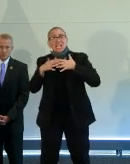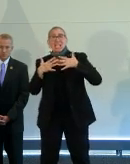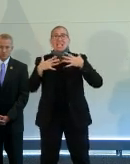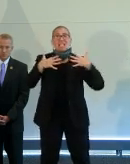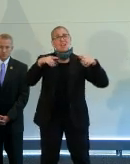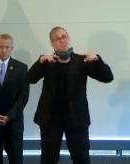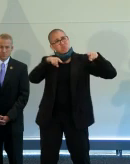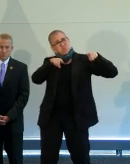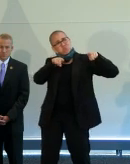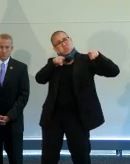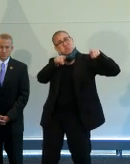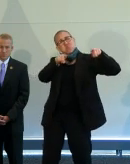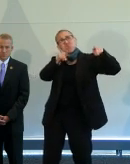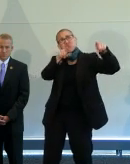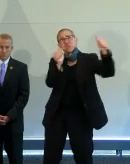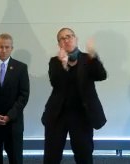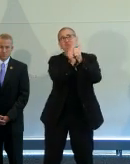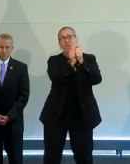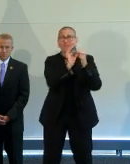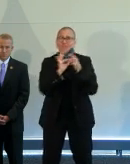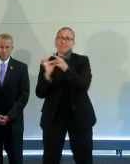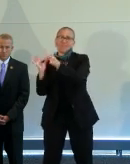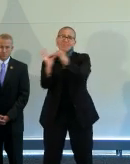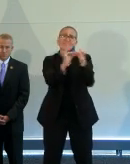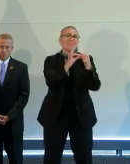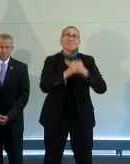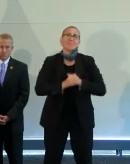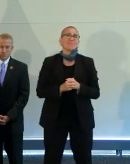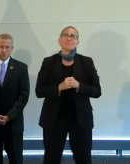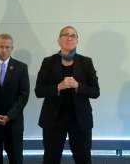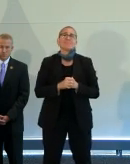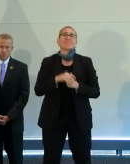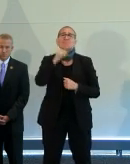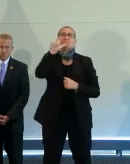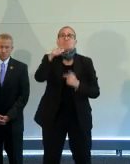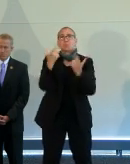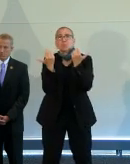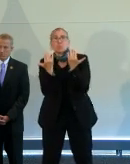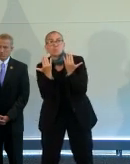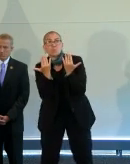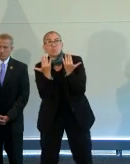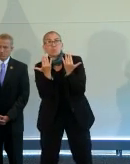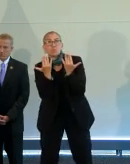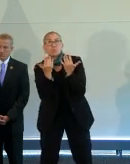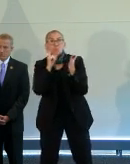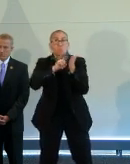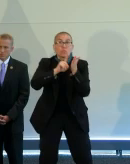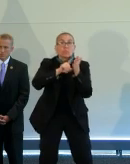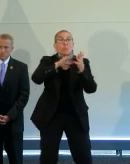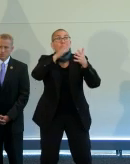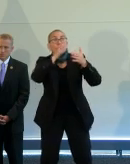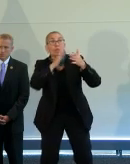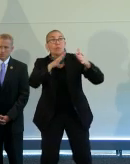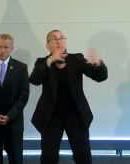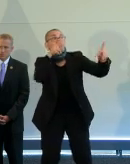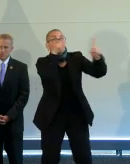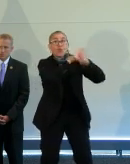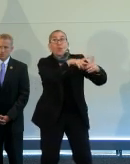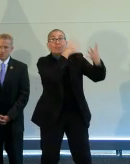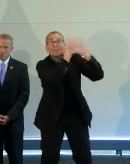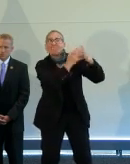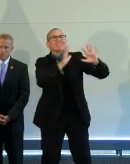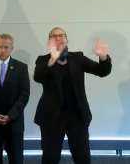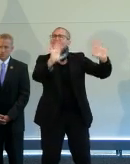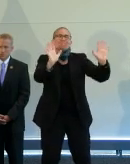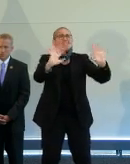the officers. Even so, it could be months before they go to trial. He asked for continued patience and trust, adding that they're pursuing